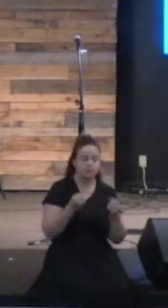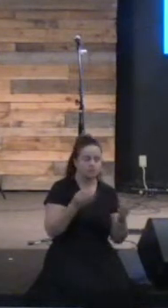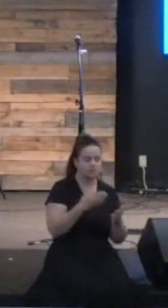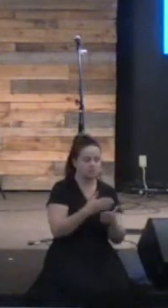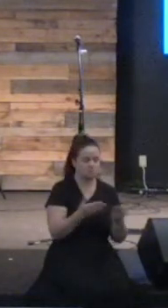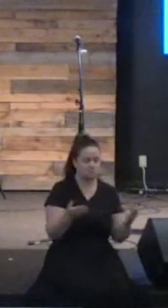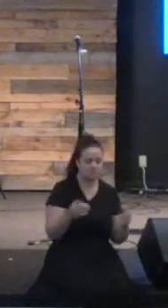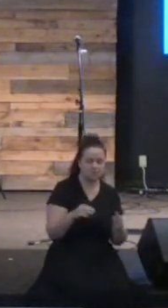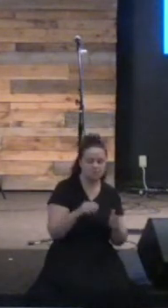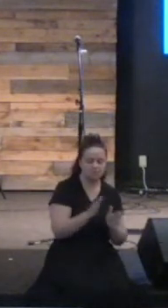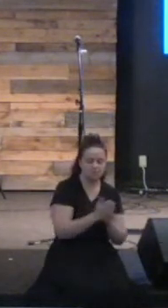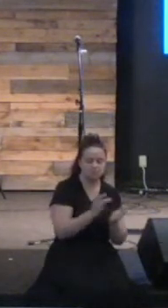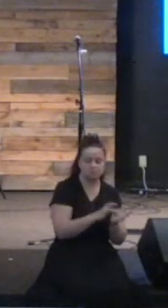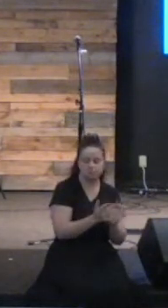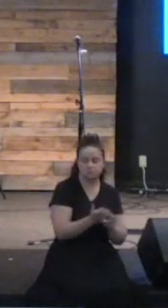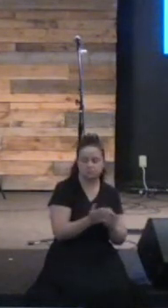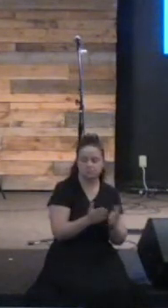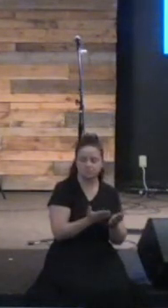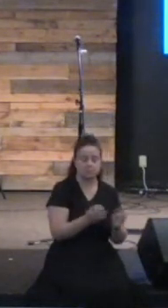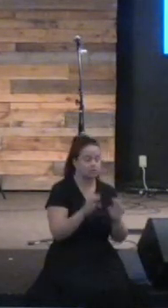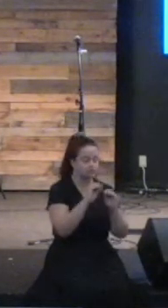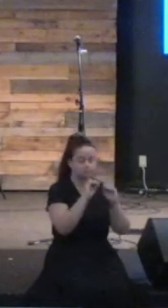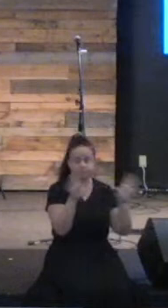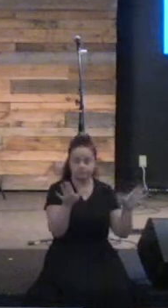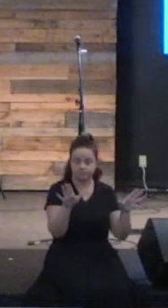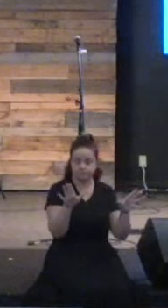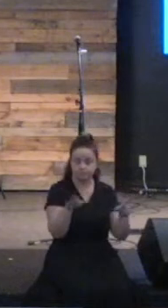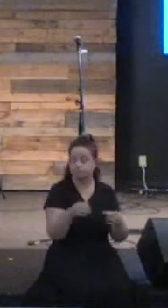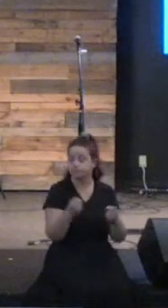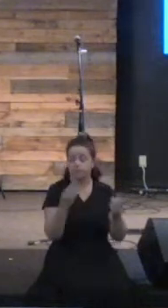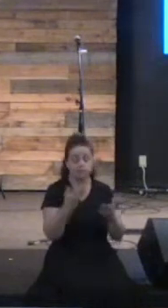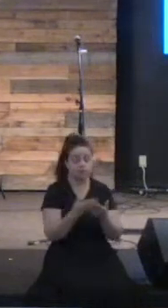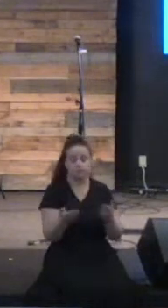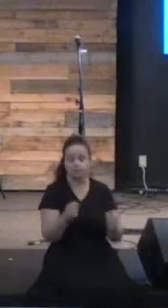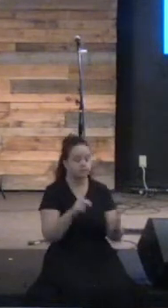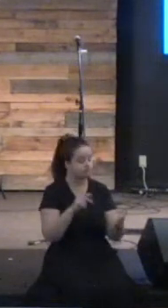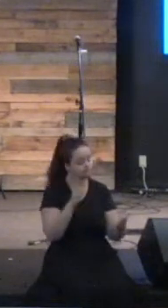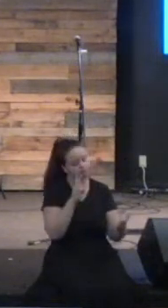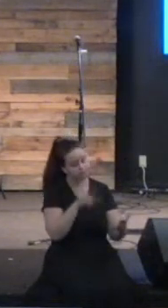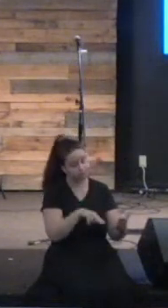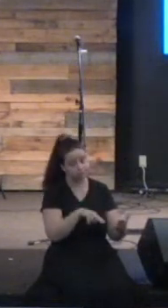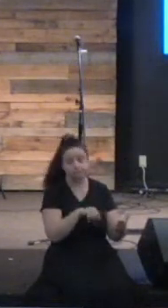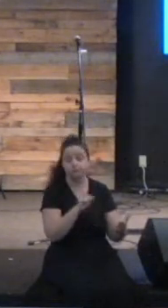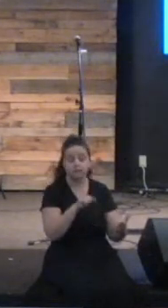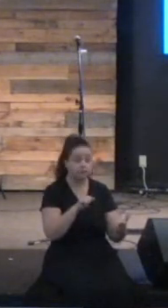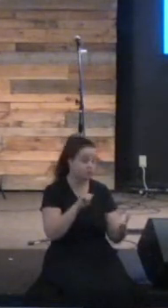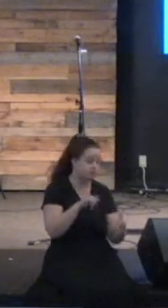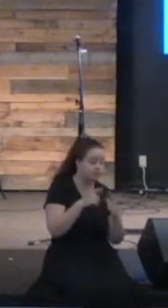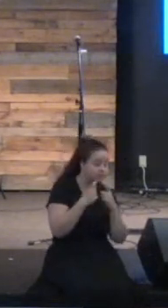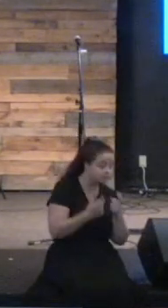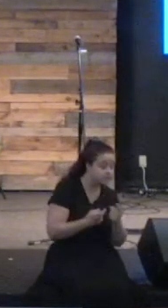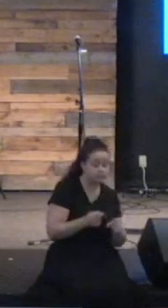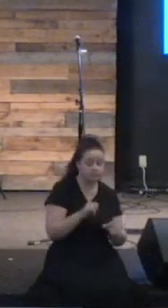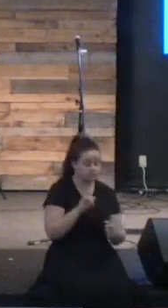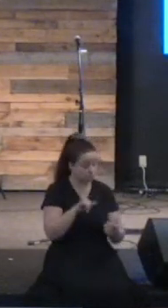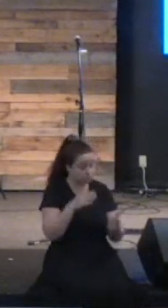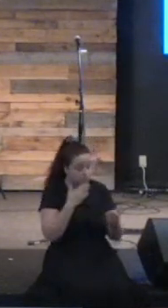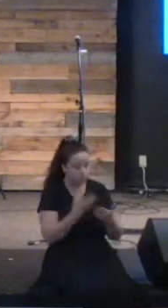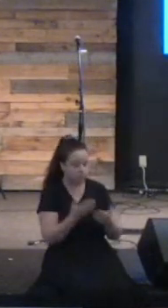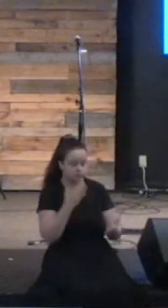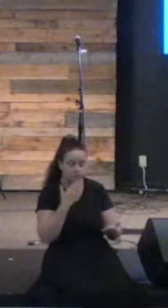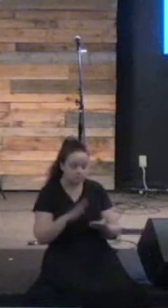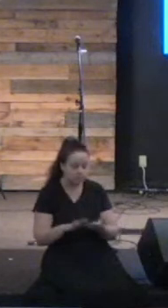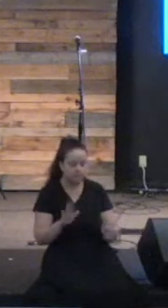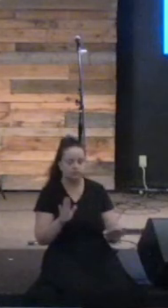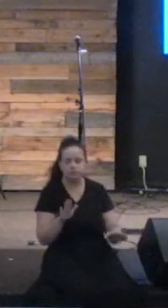the scriptures that are crystal clear many things that we can go yep that is that's sin that's good that's bad we